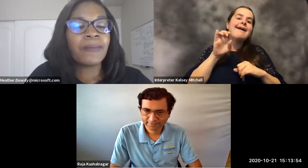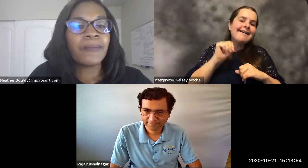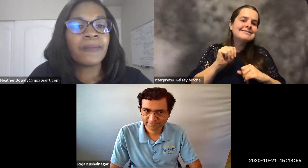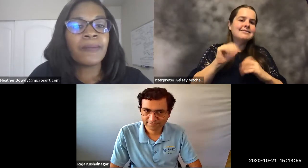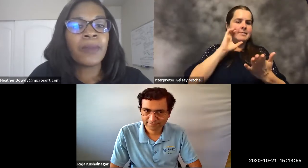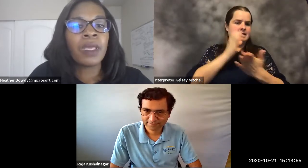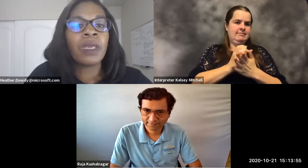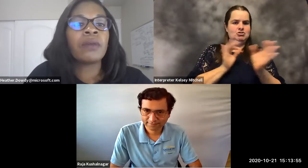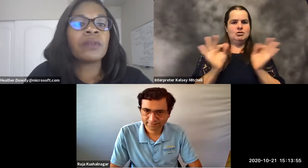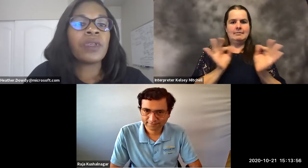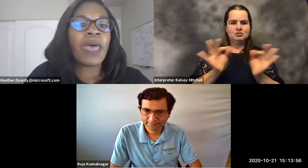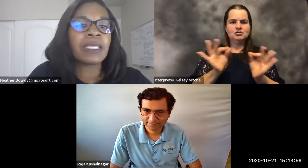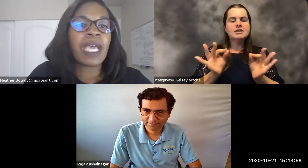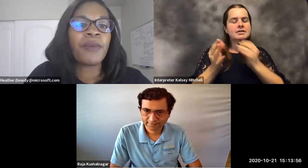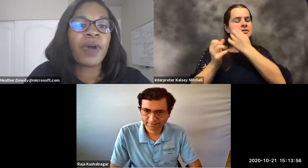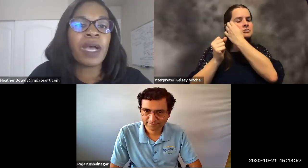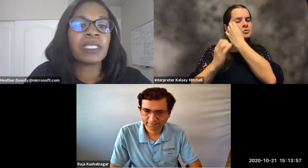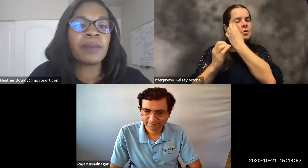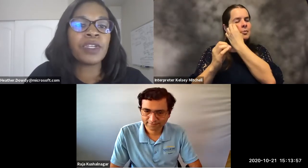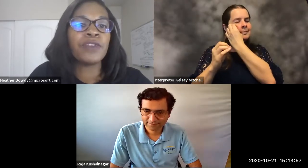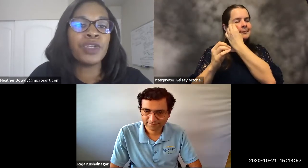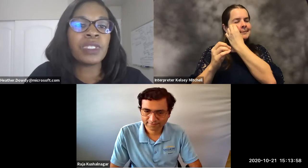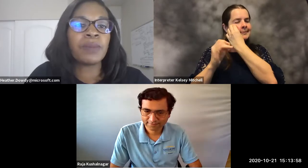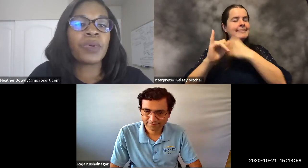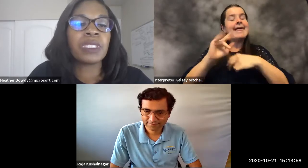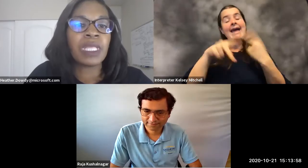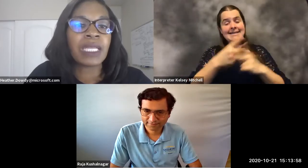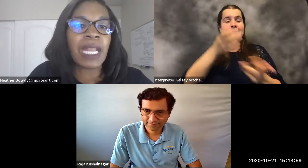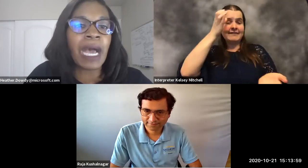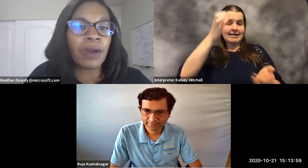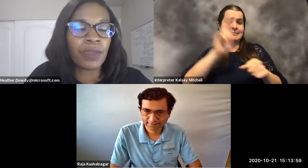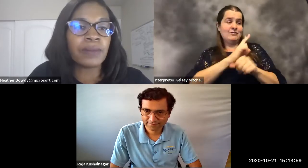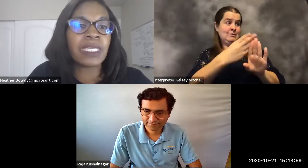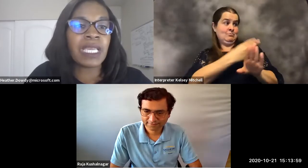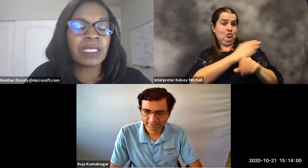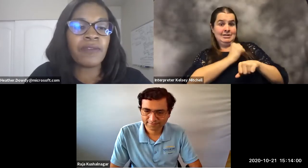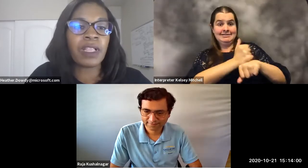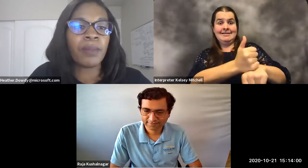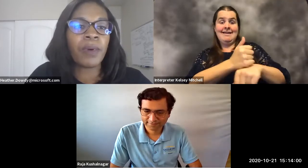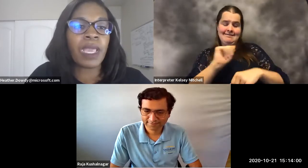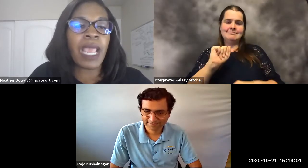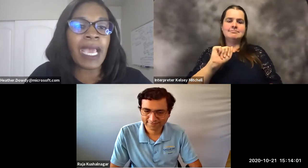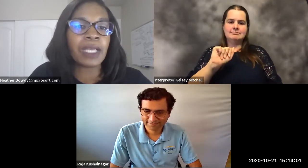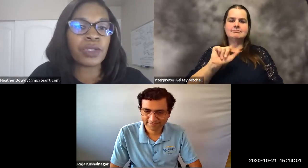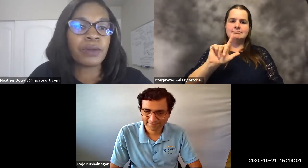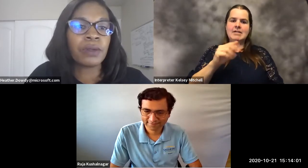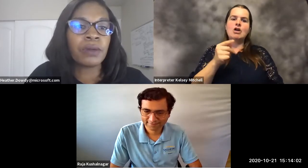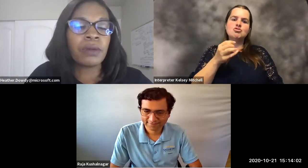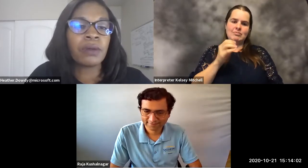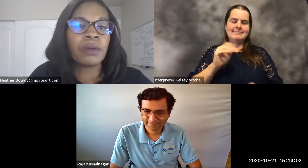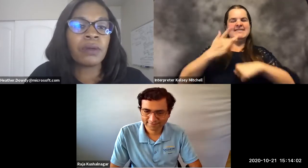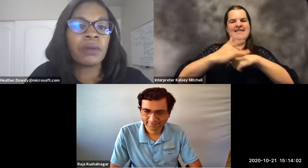captioning. So that type of concept of using pre-selected algorithms is available in